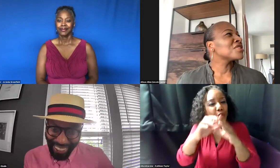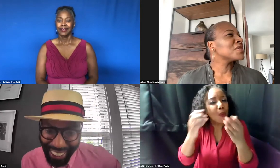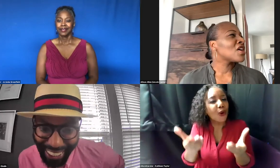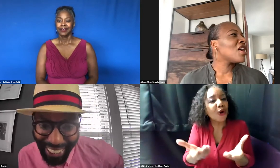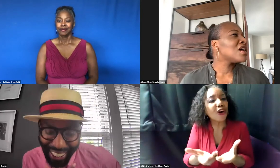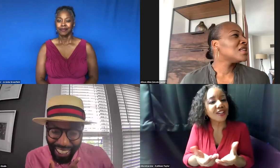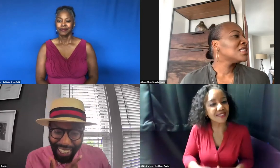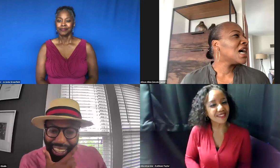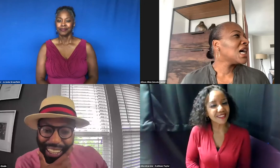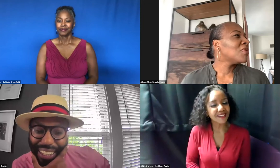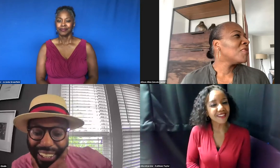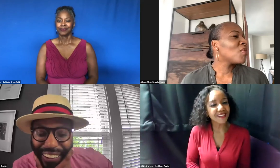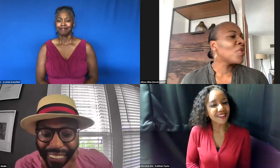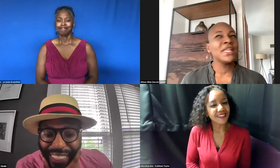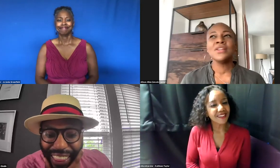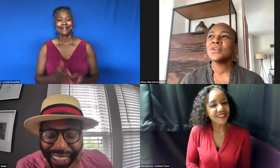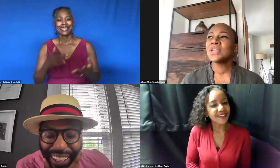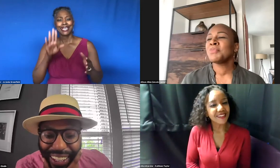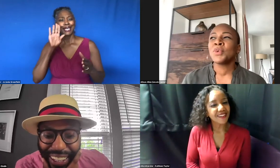the system is called.